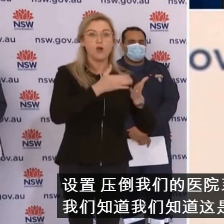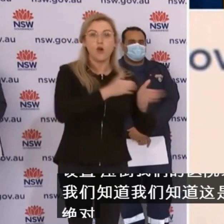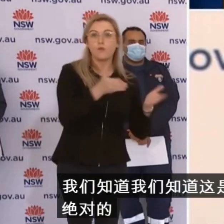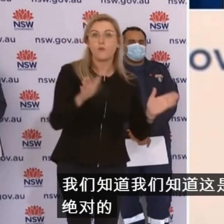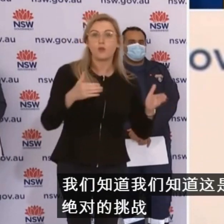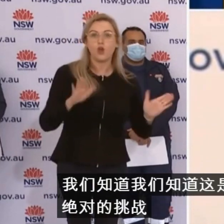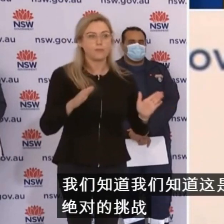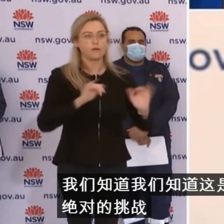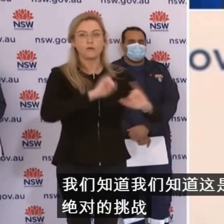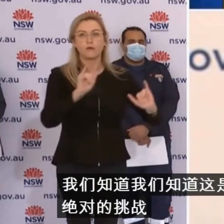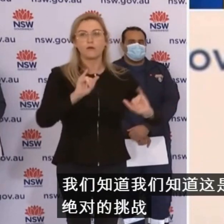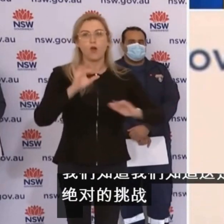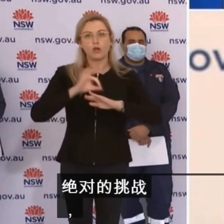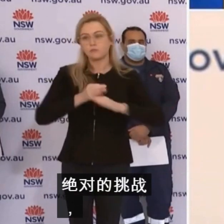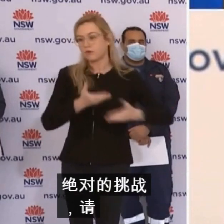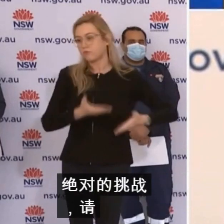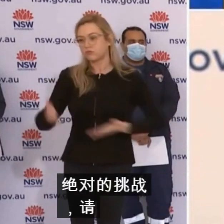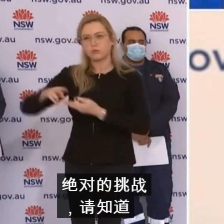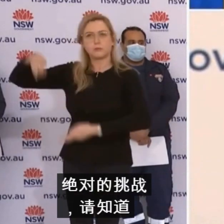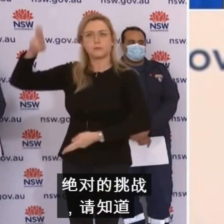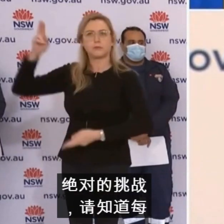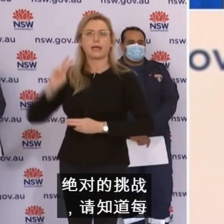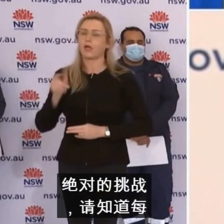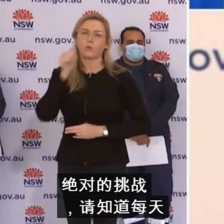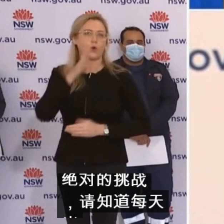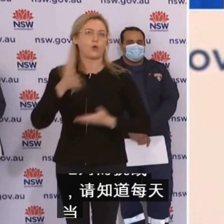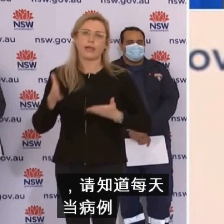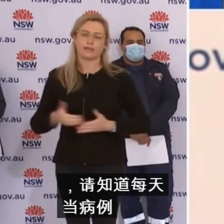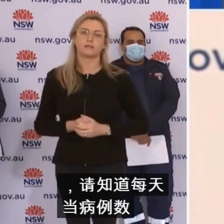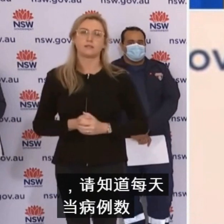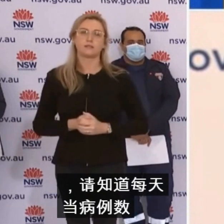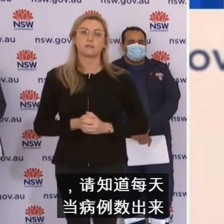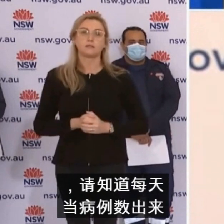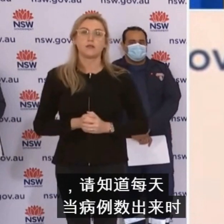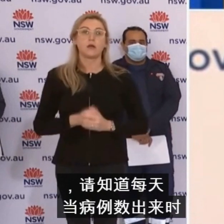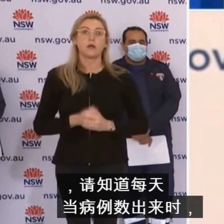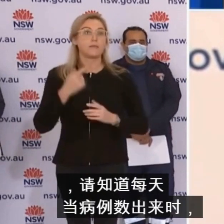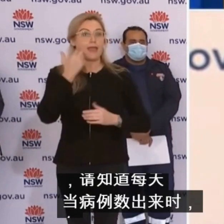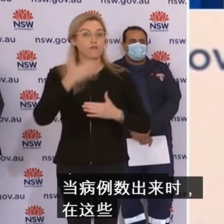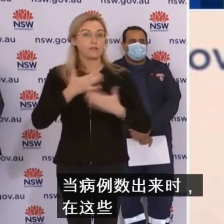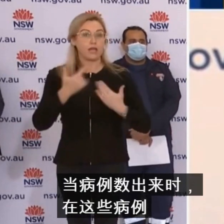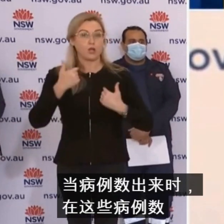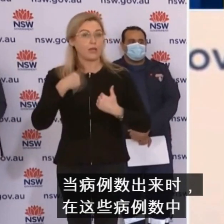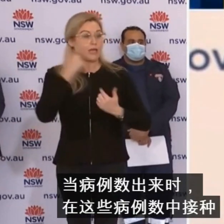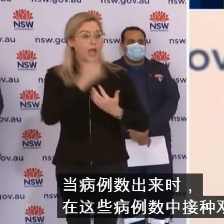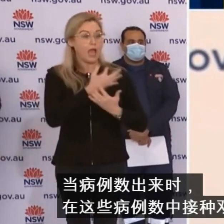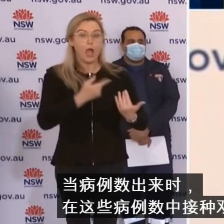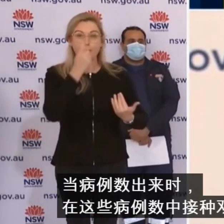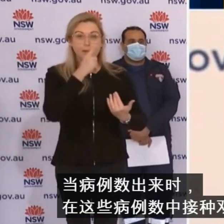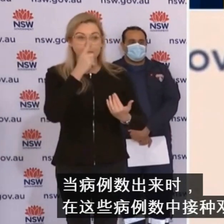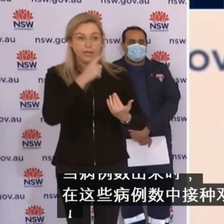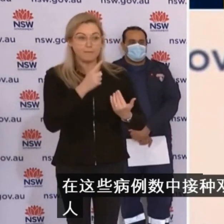is the absolute challenge. Could this... And please know that every day when the case numbers come out, the more people who are double